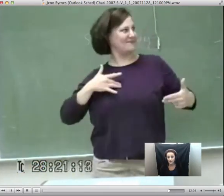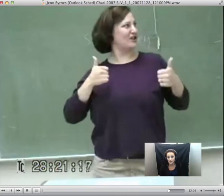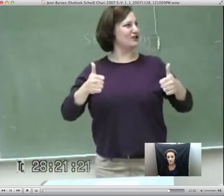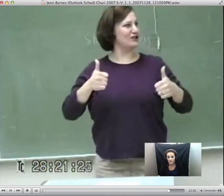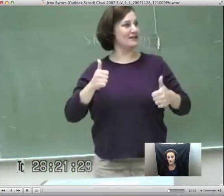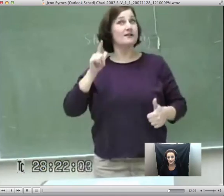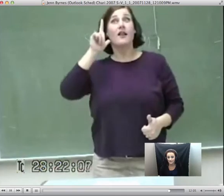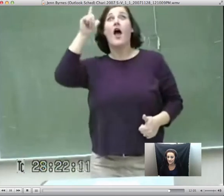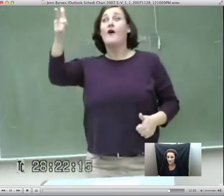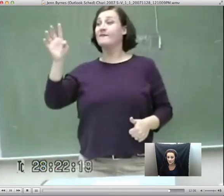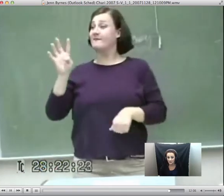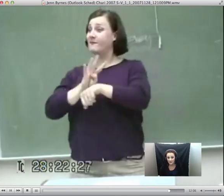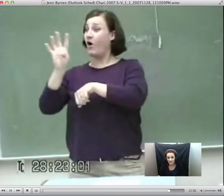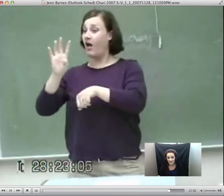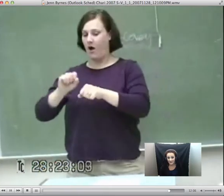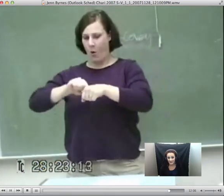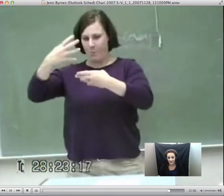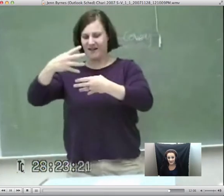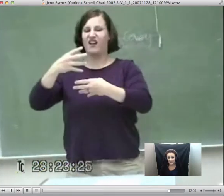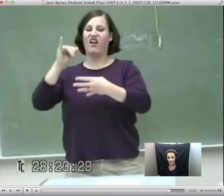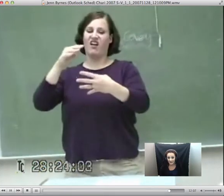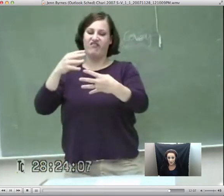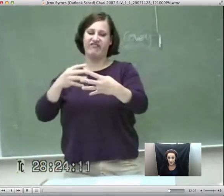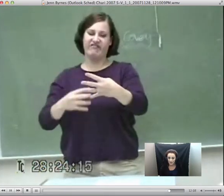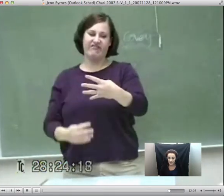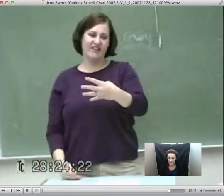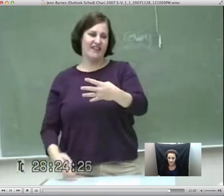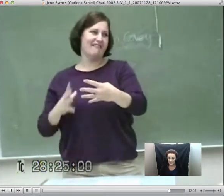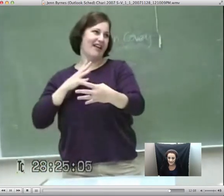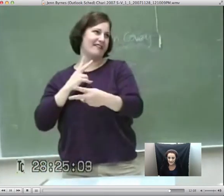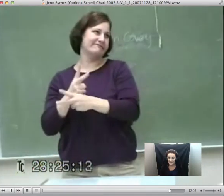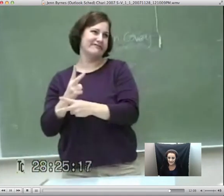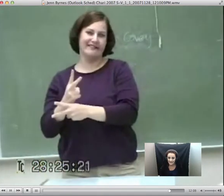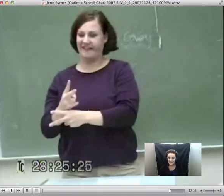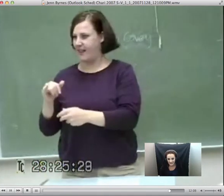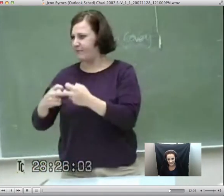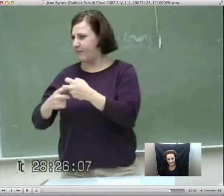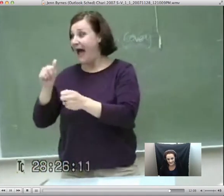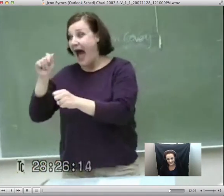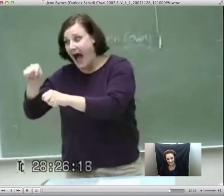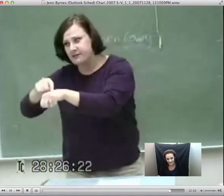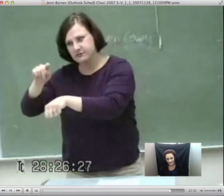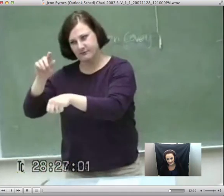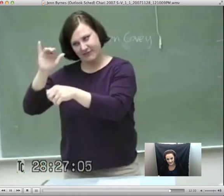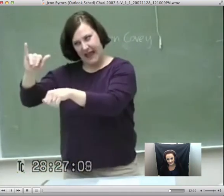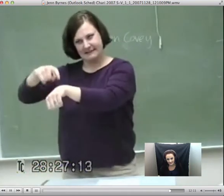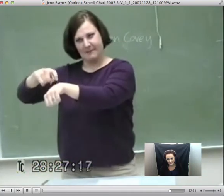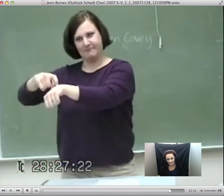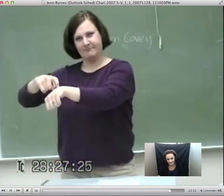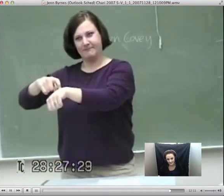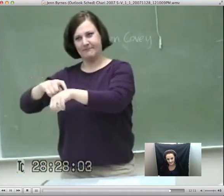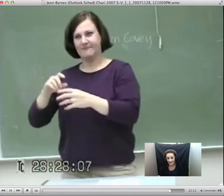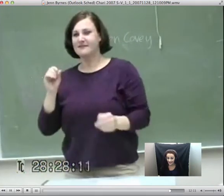it, and I'm finished. And then later, I can open it up again and see the other things I need to take care of at that